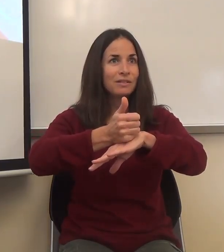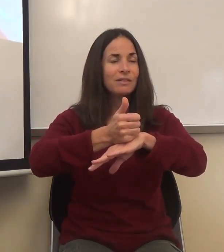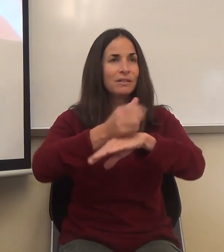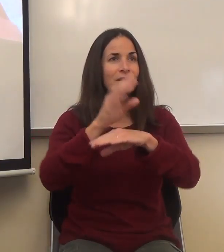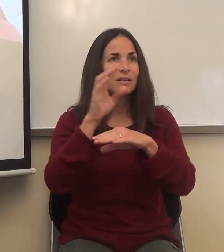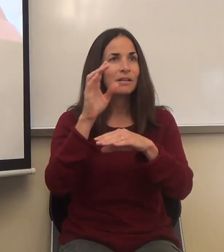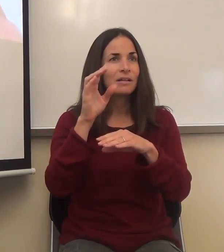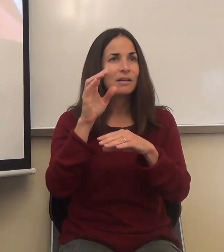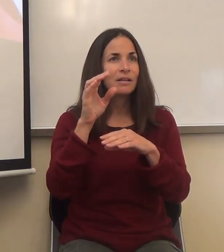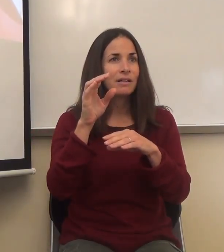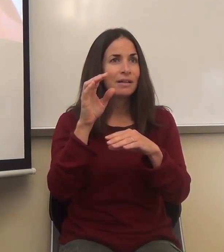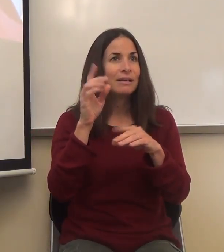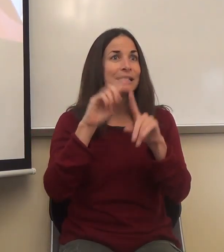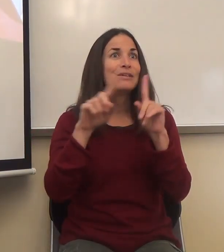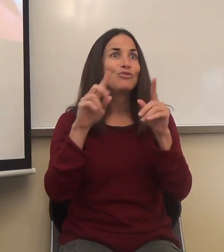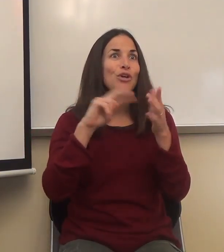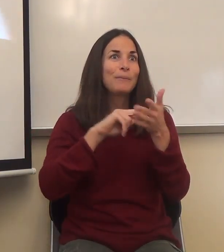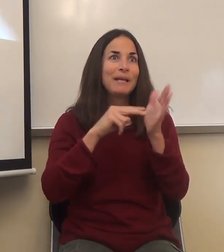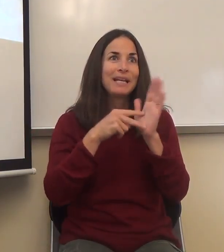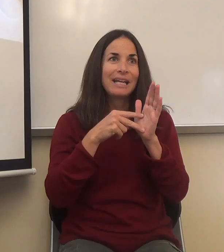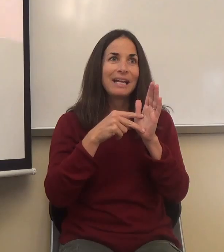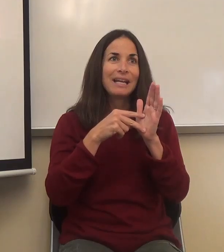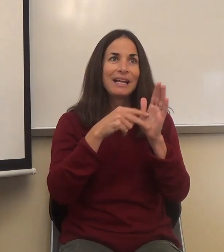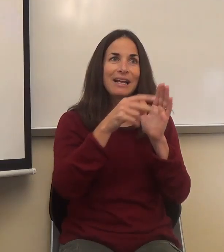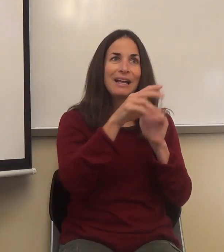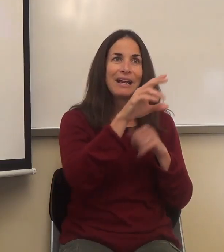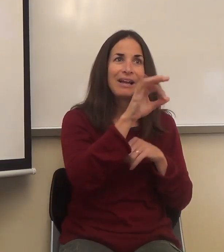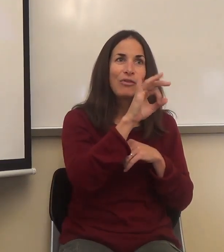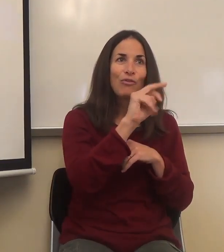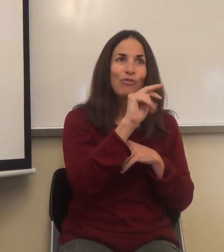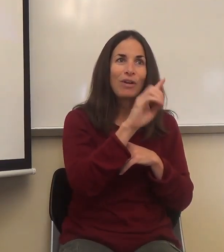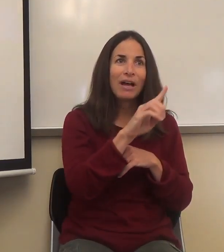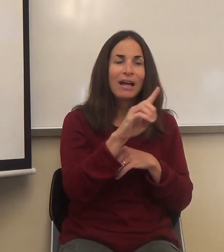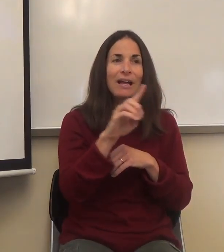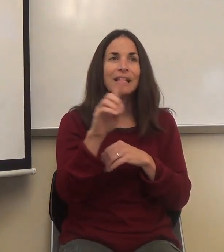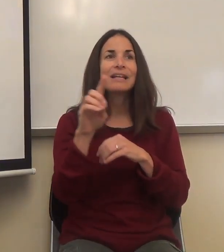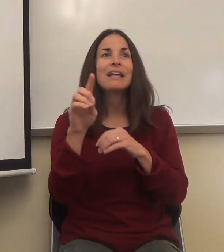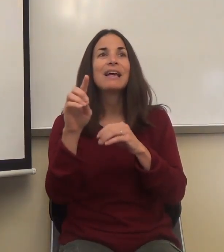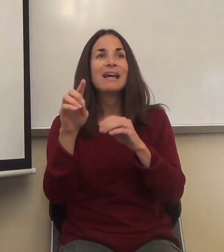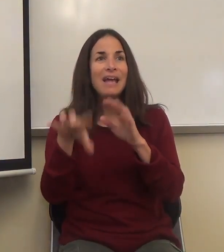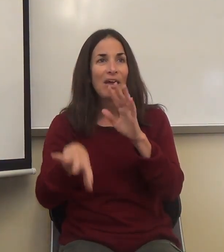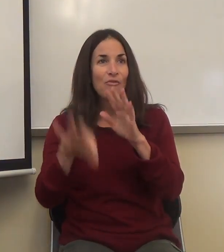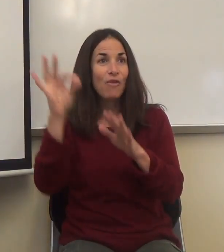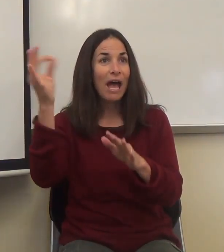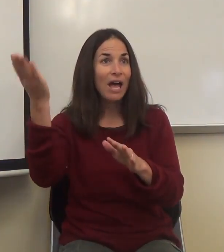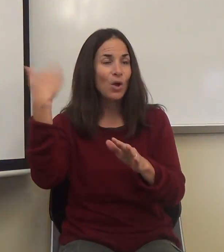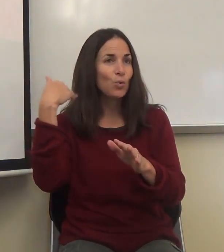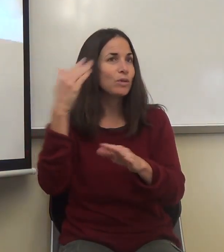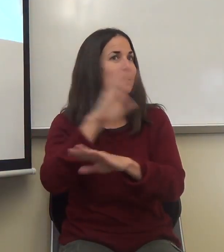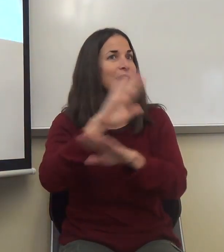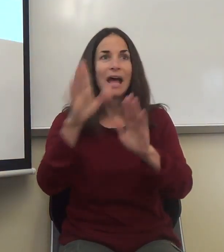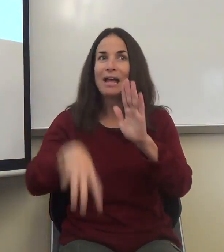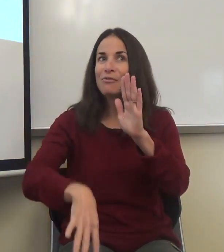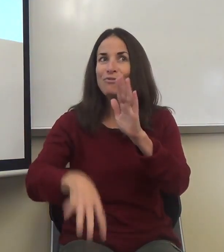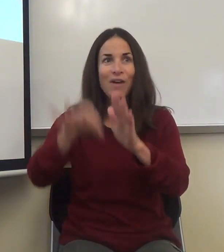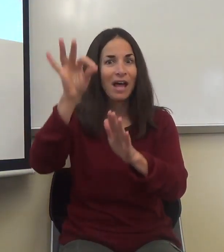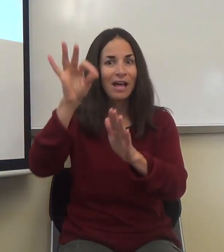Wright founded Neshoba. Remember Oh, that? founded. Yeah. That's not They find. built, Okay,